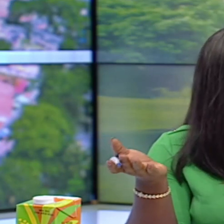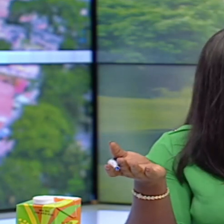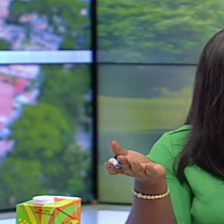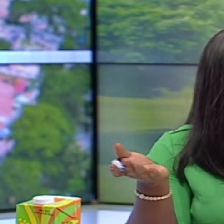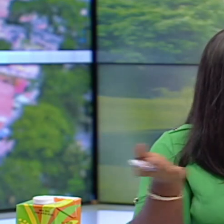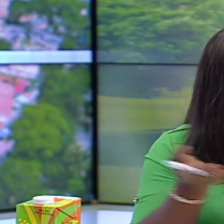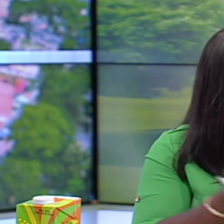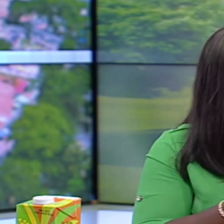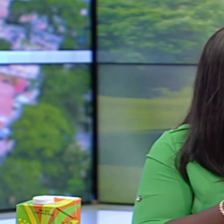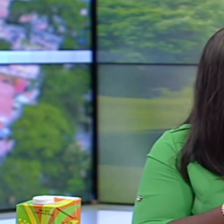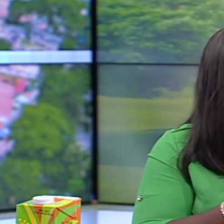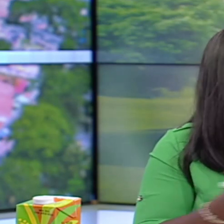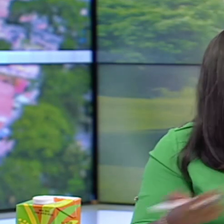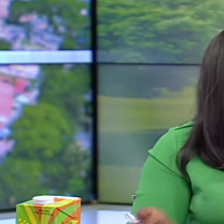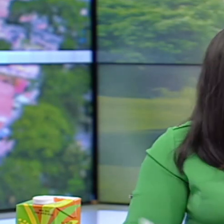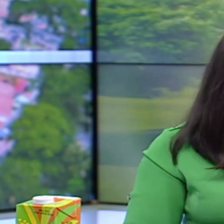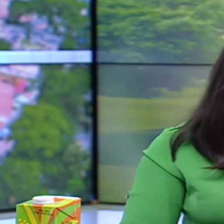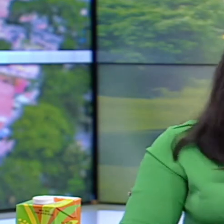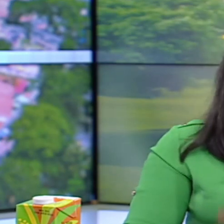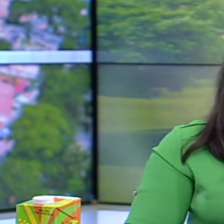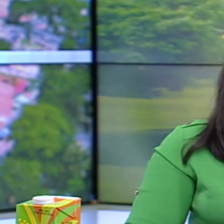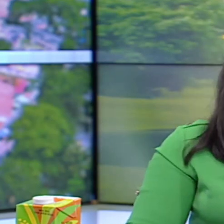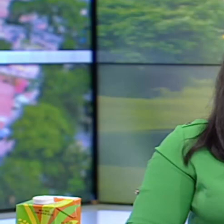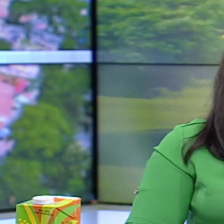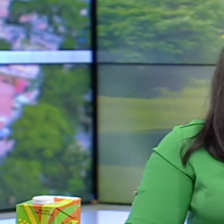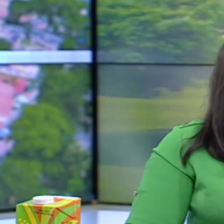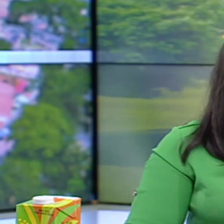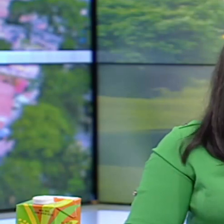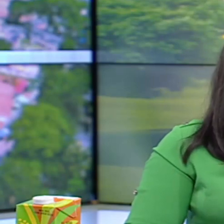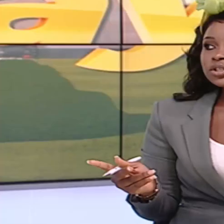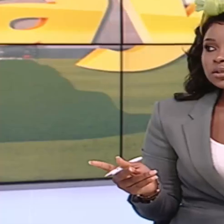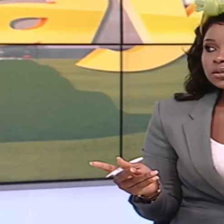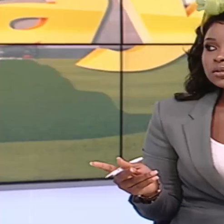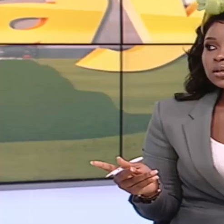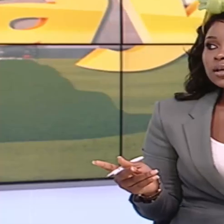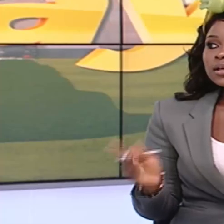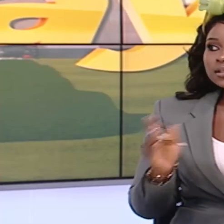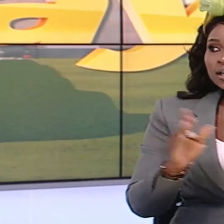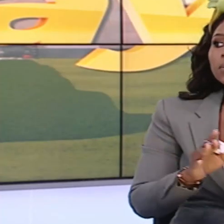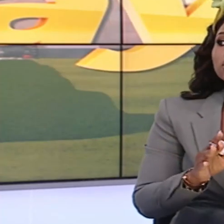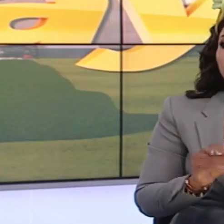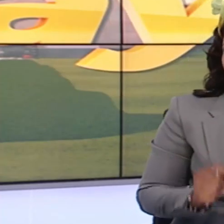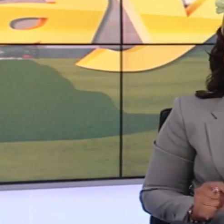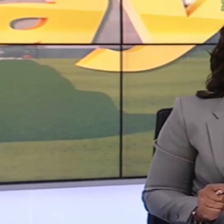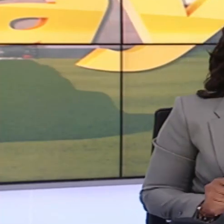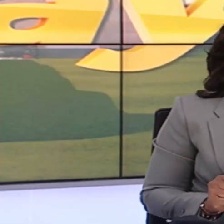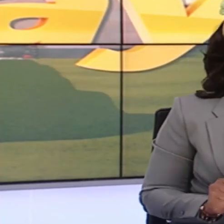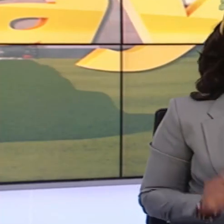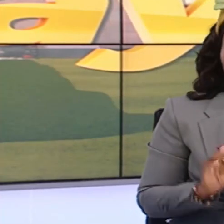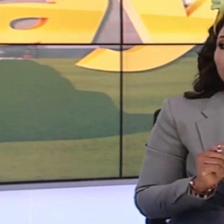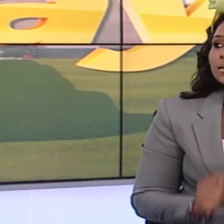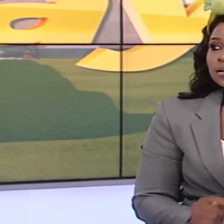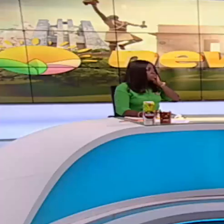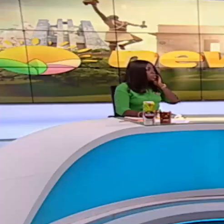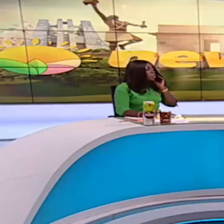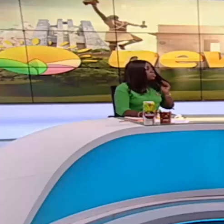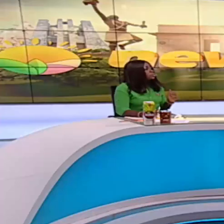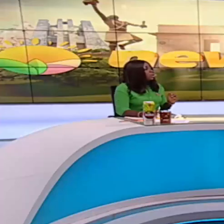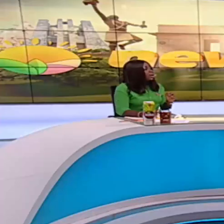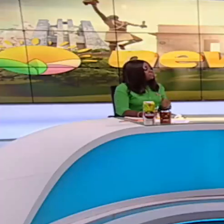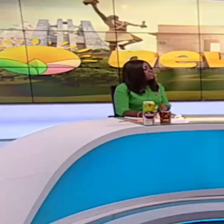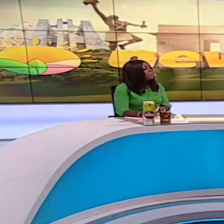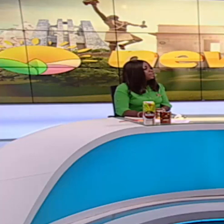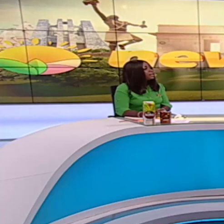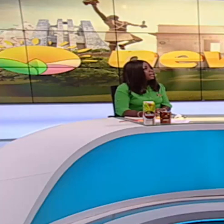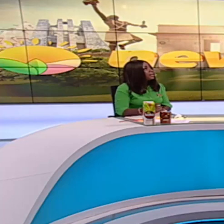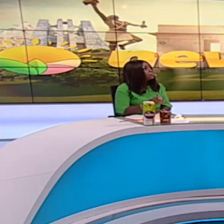in Zimbabwe, young journalist who also died. But so he had underlying conditions. They said he wasn't well. So